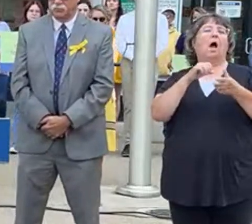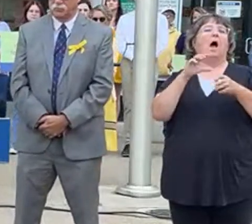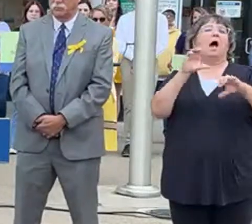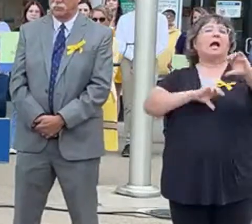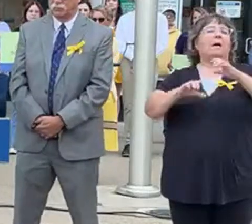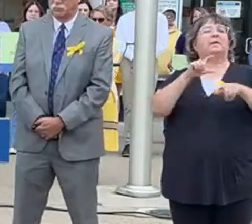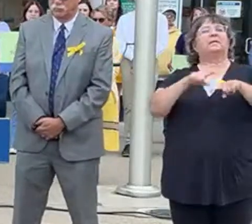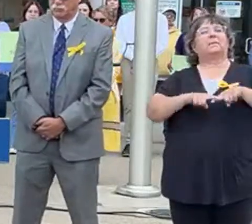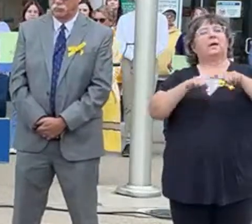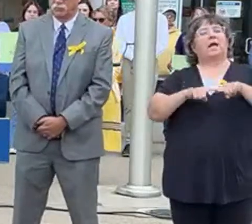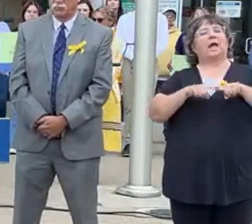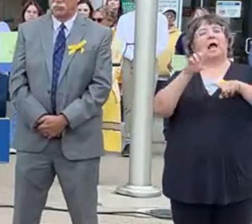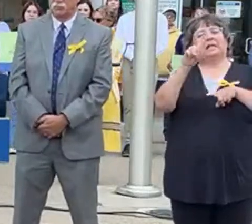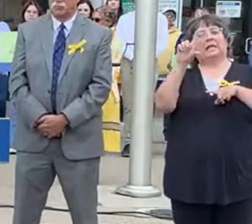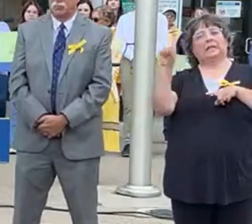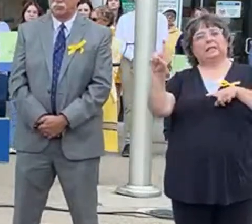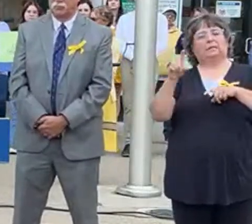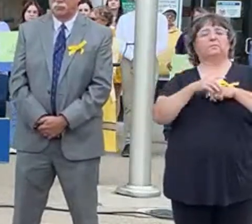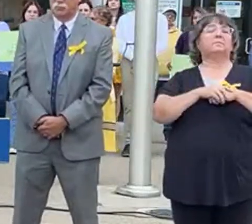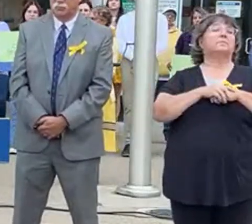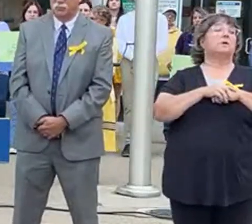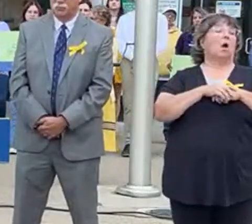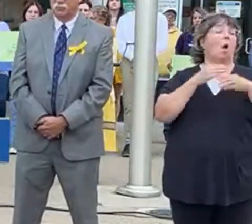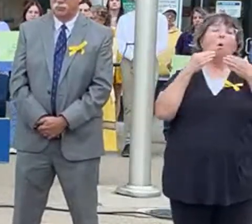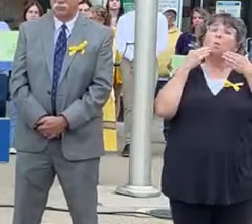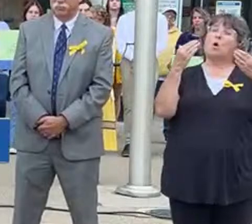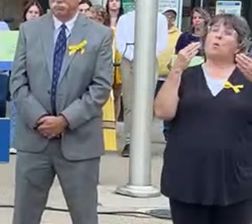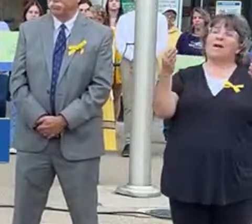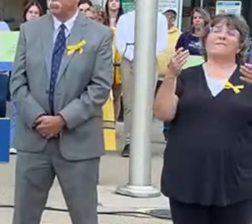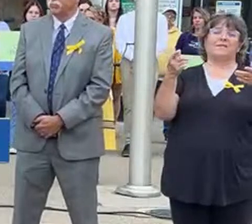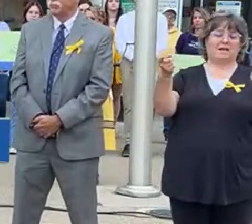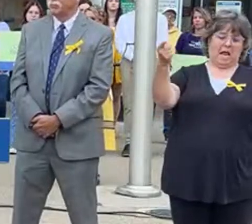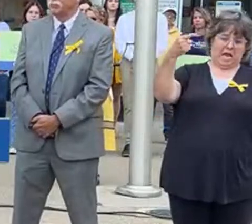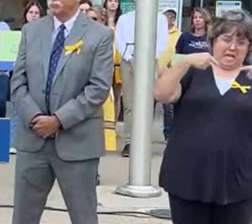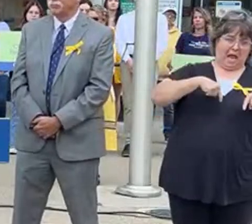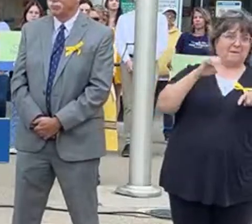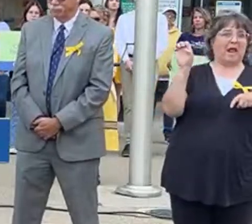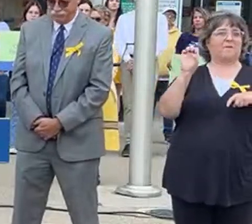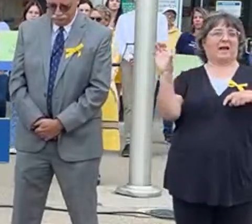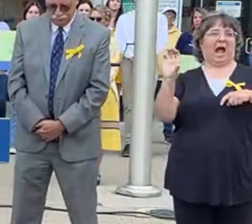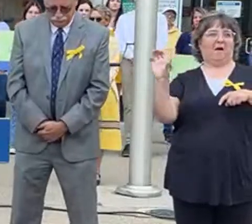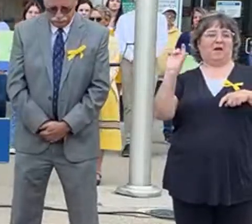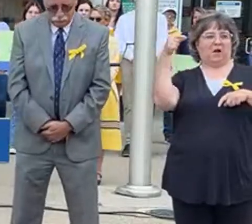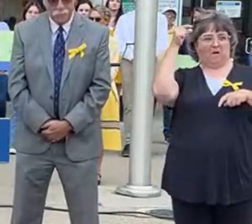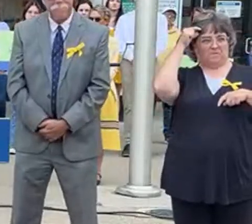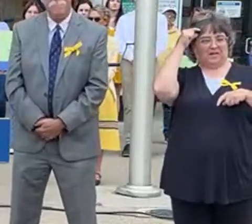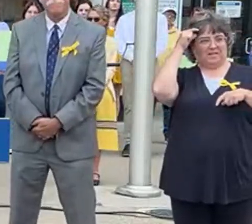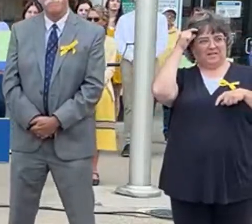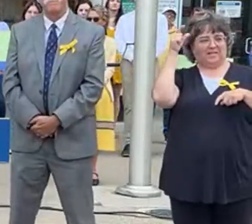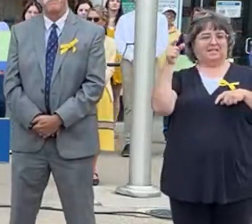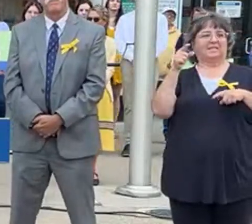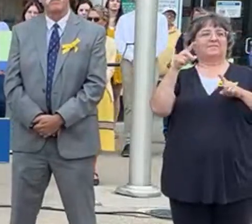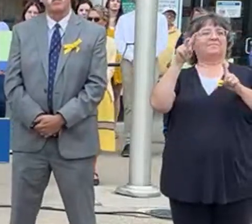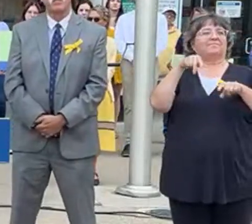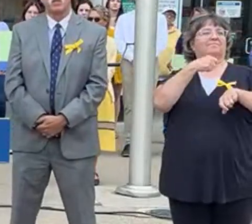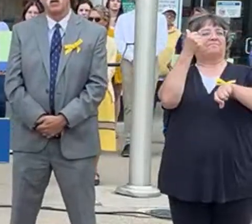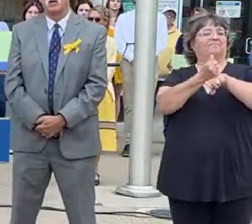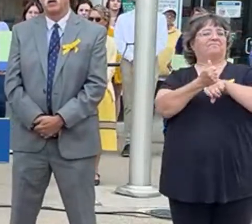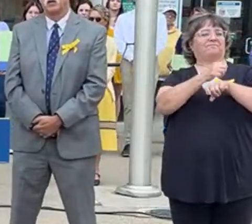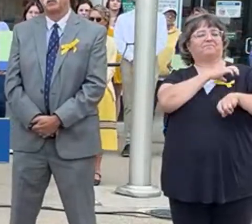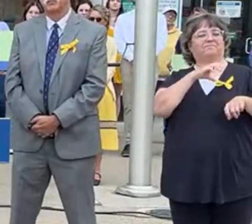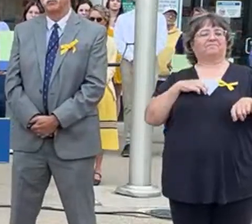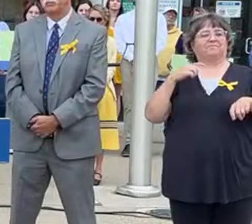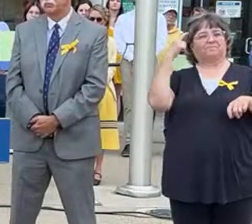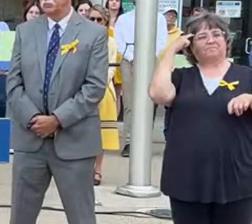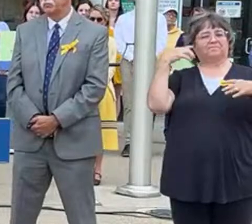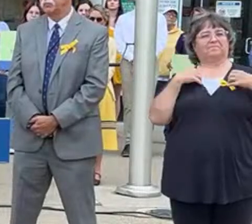and developmental disabilities. We were grateful that he made his way to Erie County government and was appointed as the Commissioner of Mental